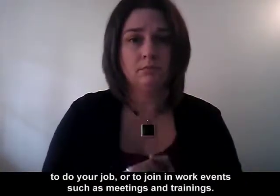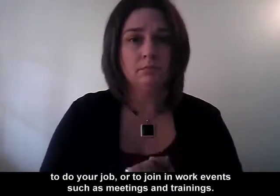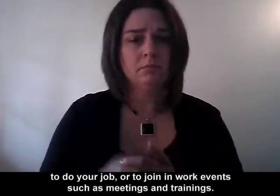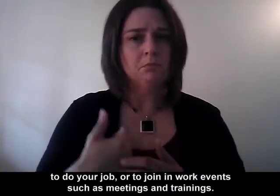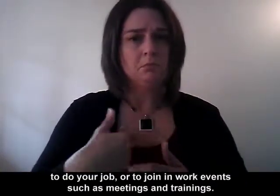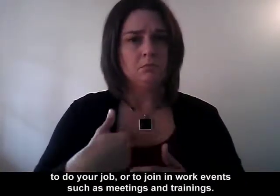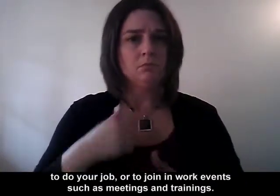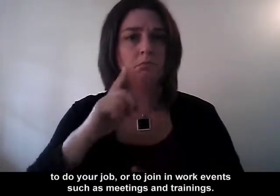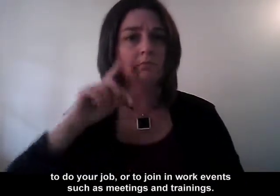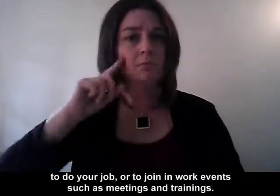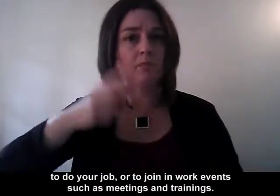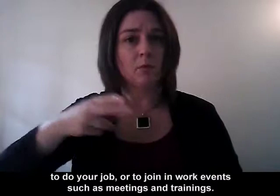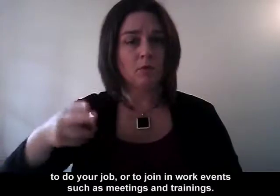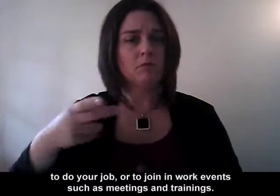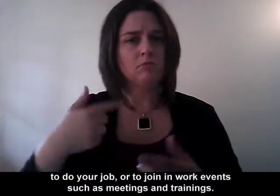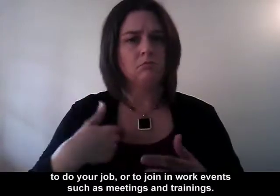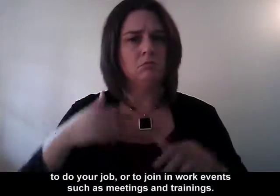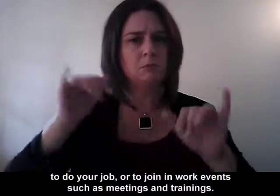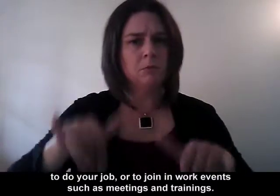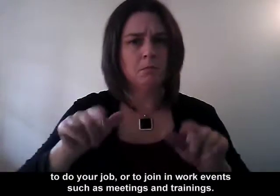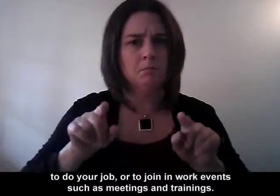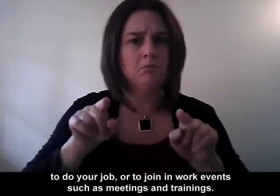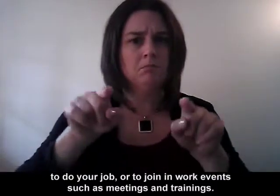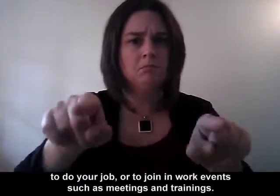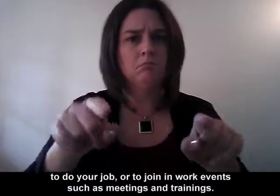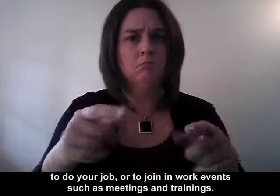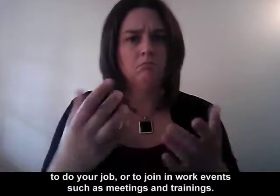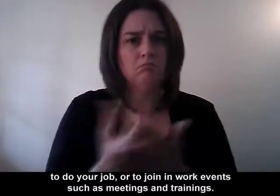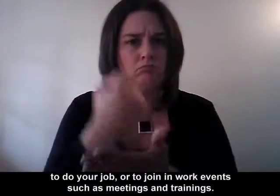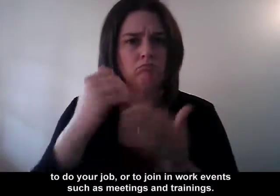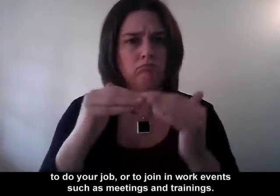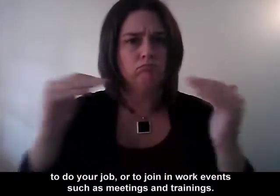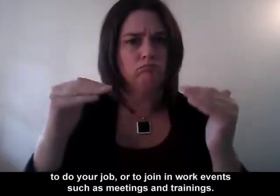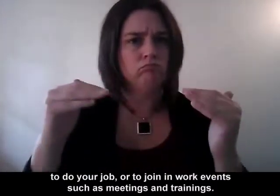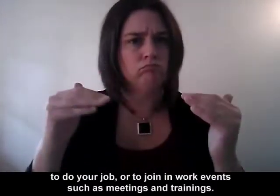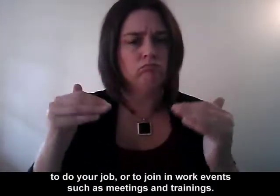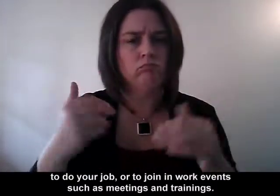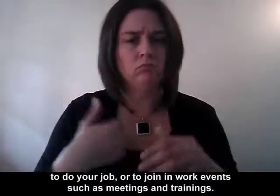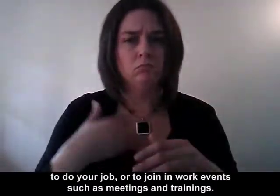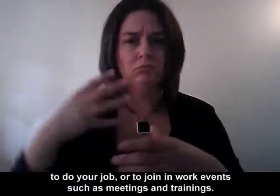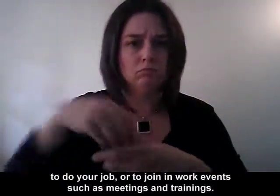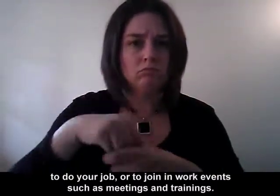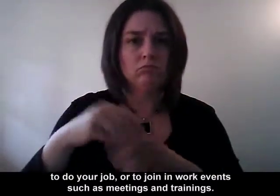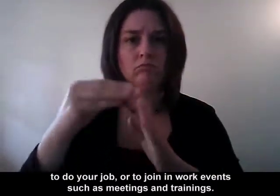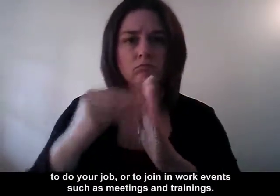your job, or to join in work events such as meetings and trainings.